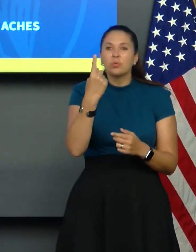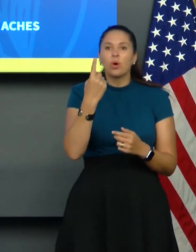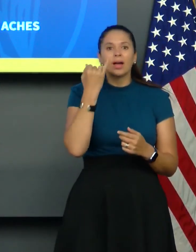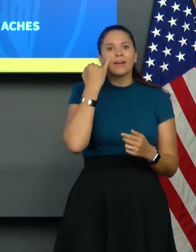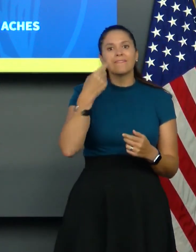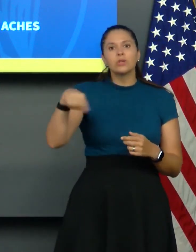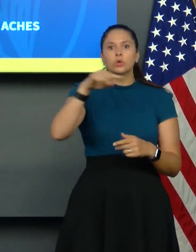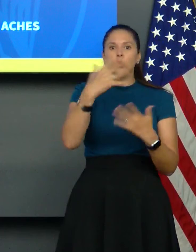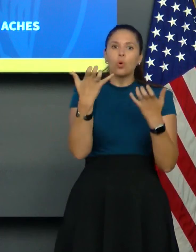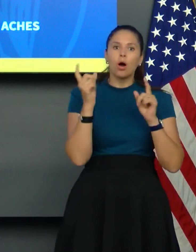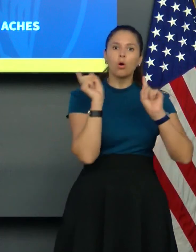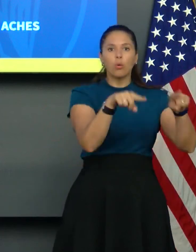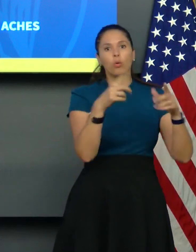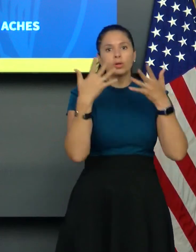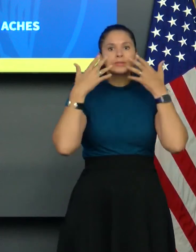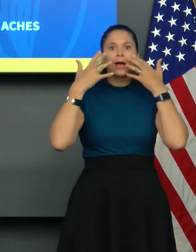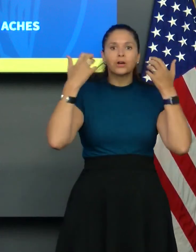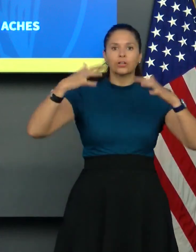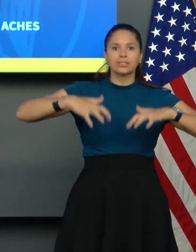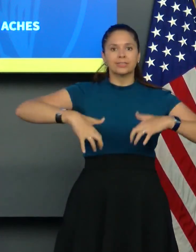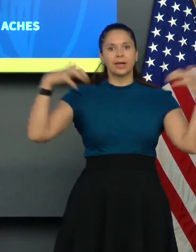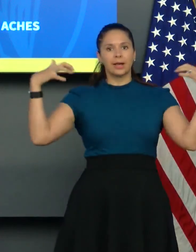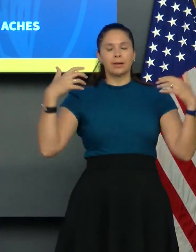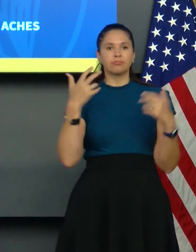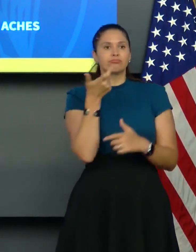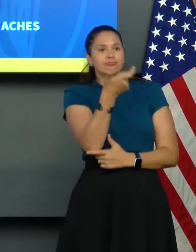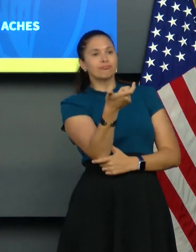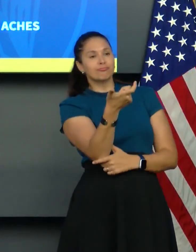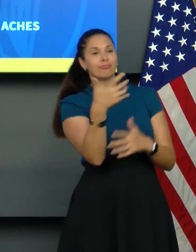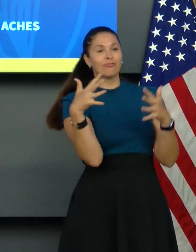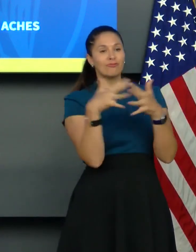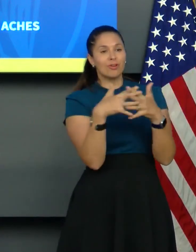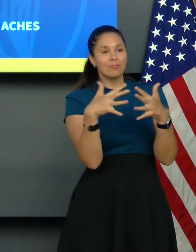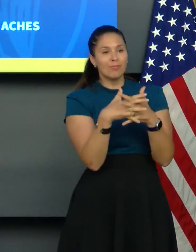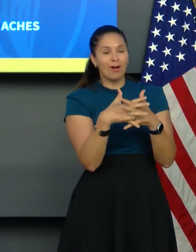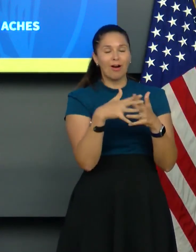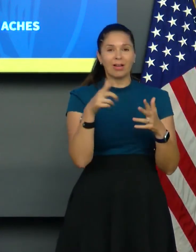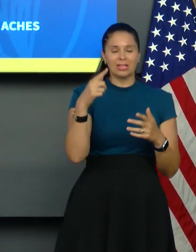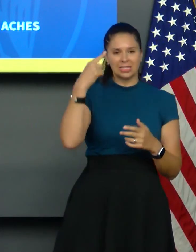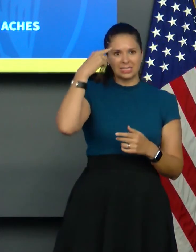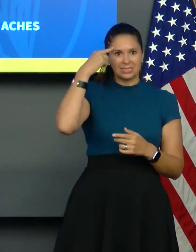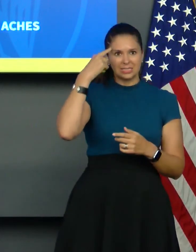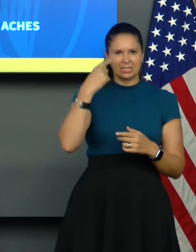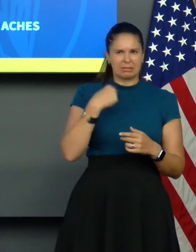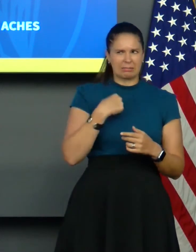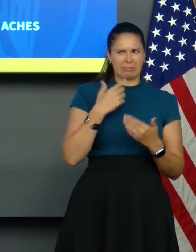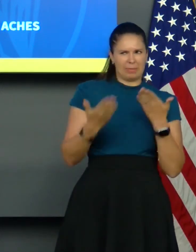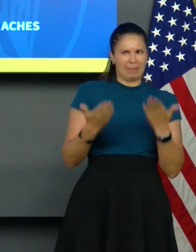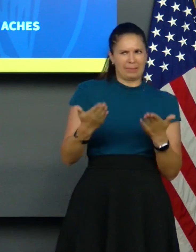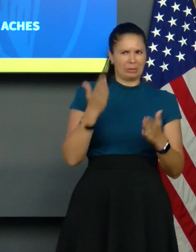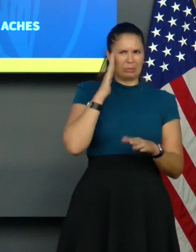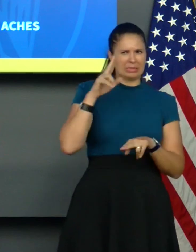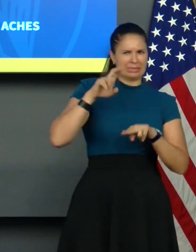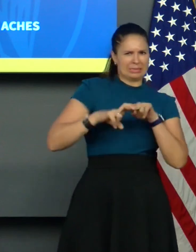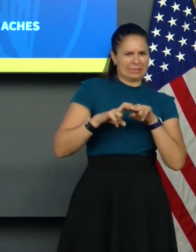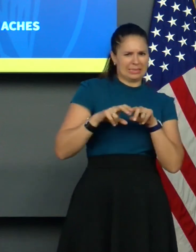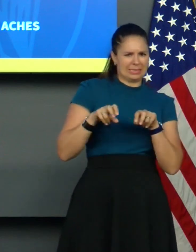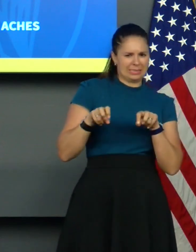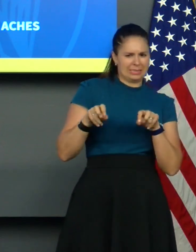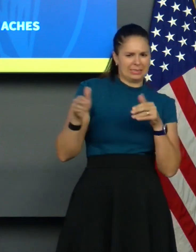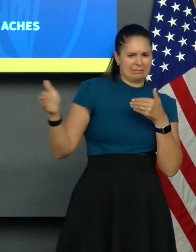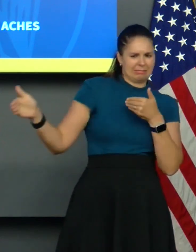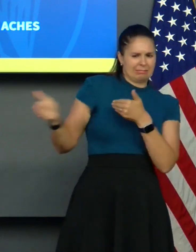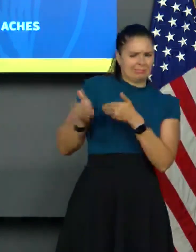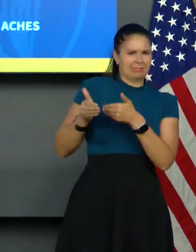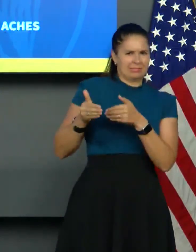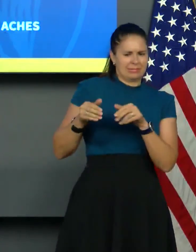to Tiger Stadium and watch a game, and you anticipate that you're going to be sitting within so many feet of